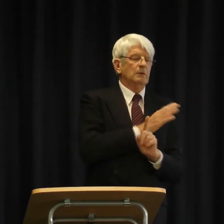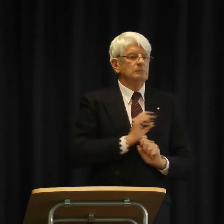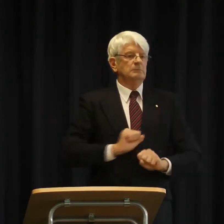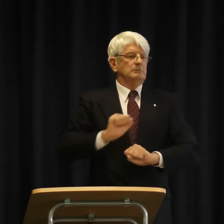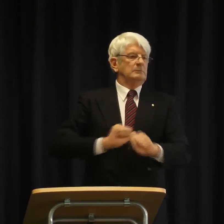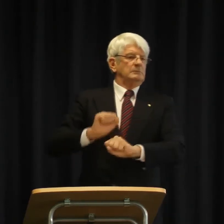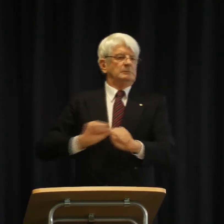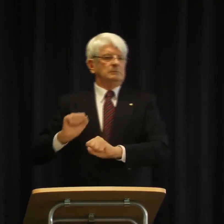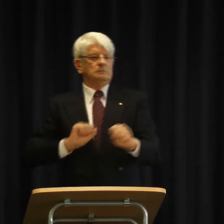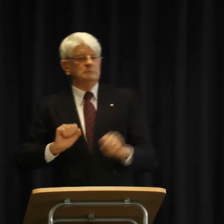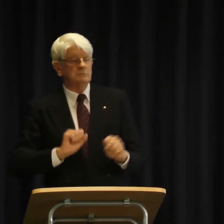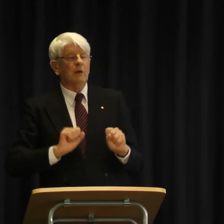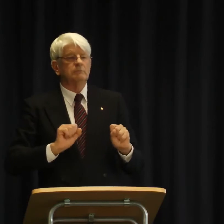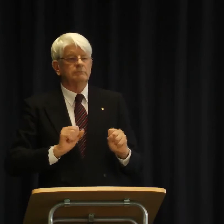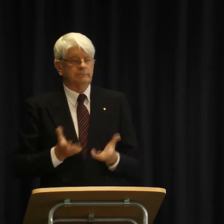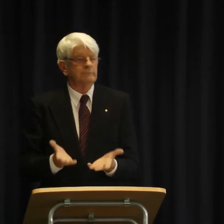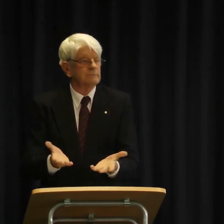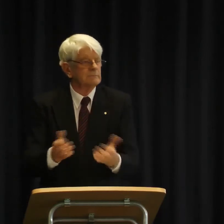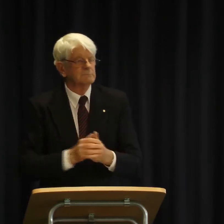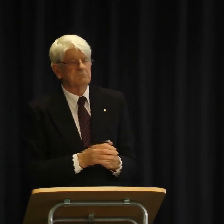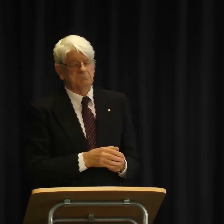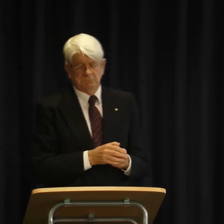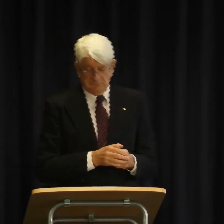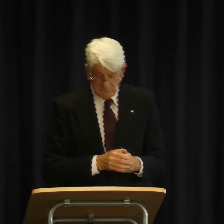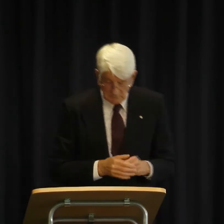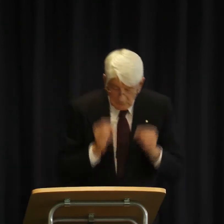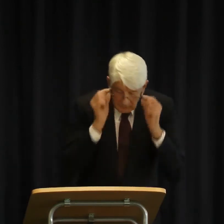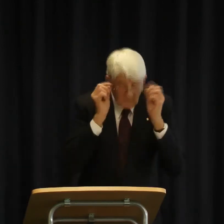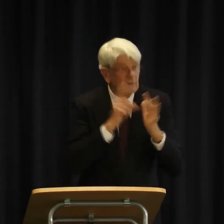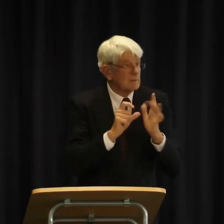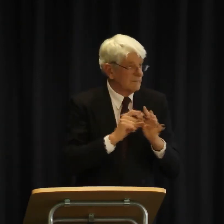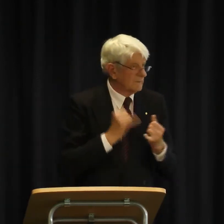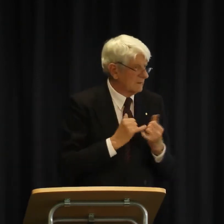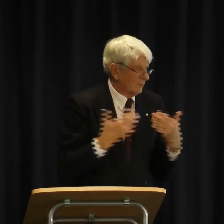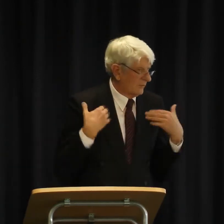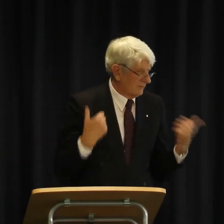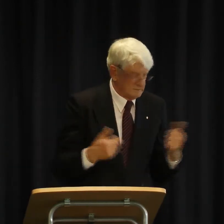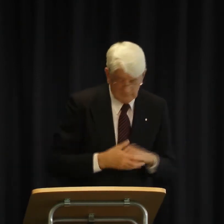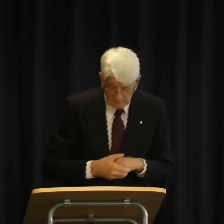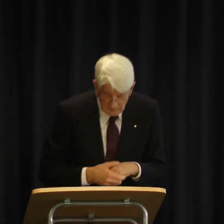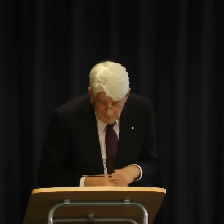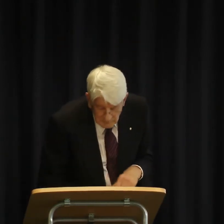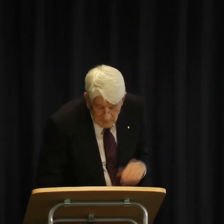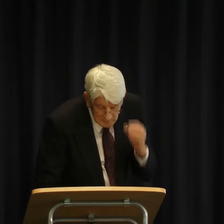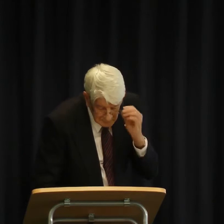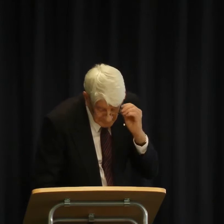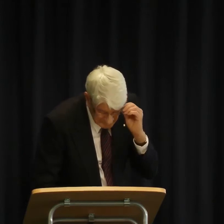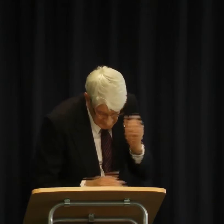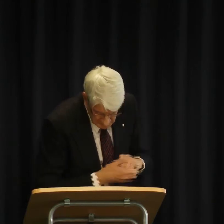history. Before that, there was resistance to a deaf person taking up that role. And I should say that he